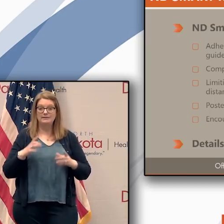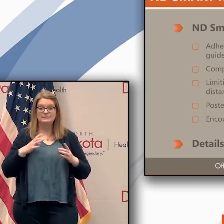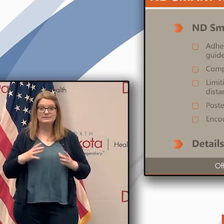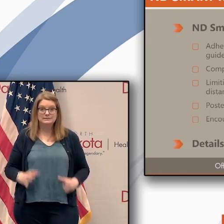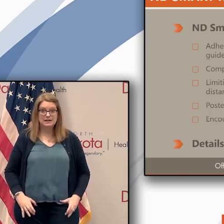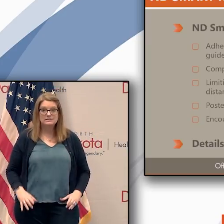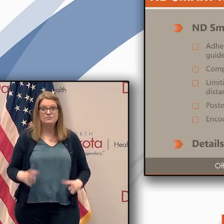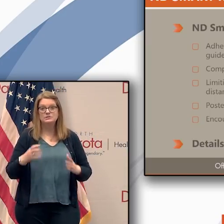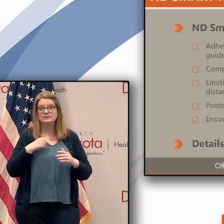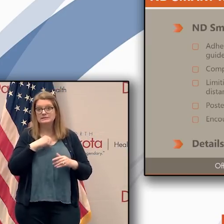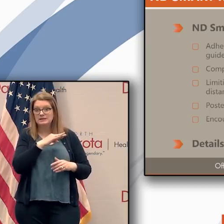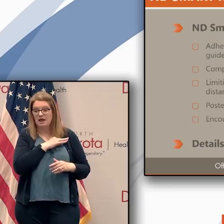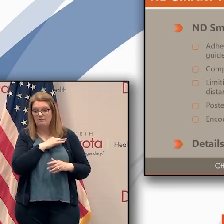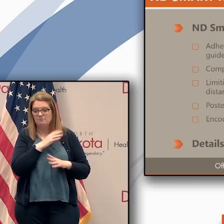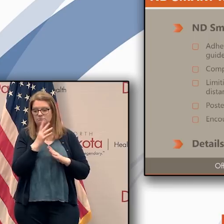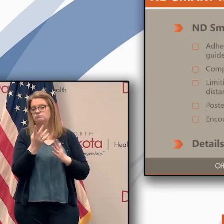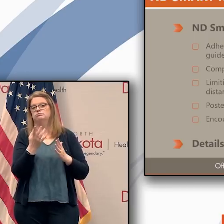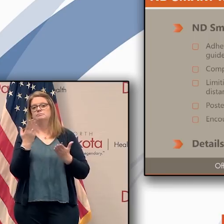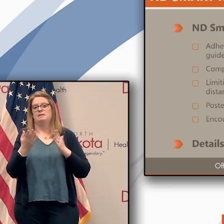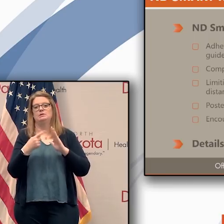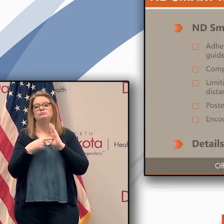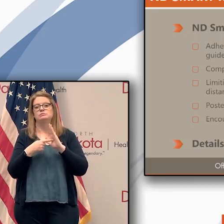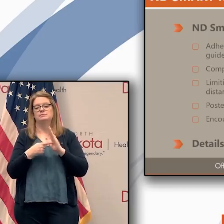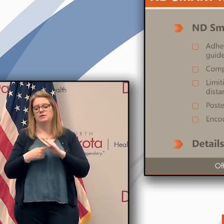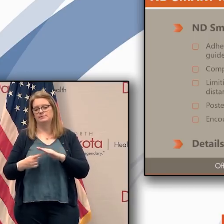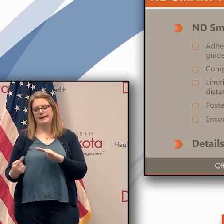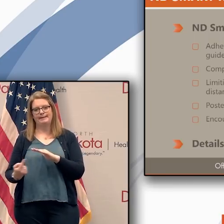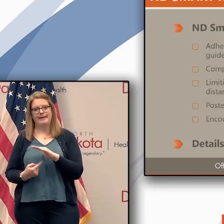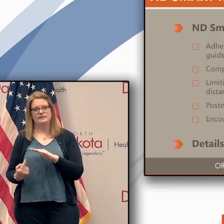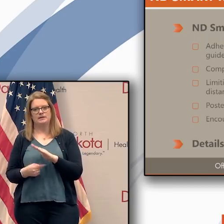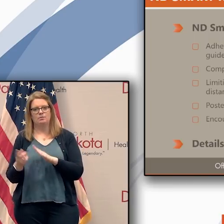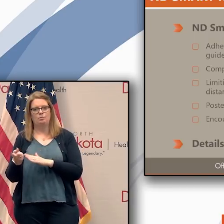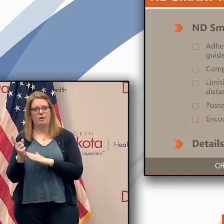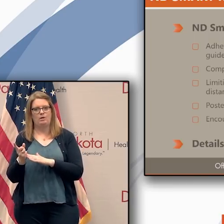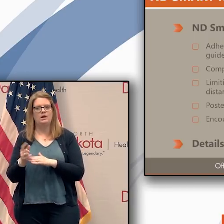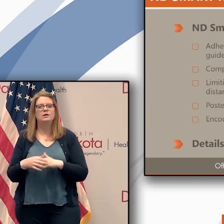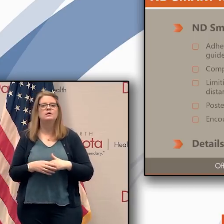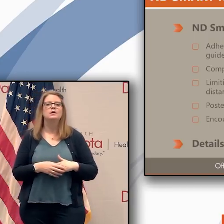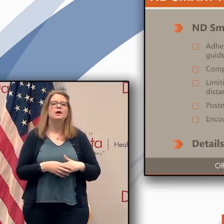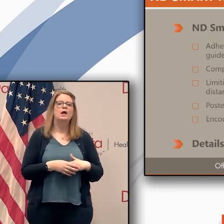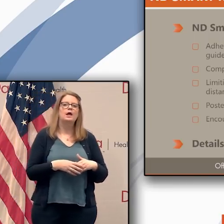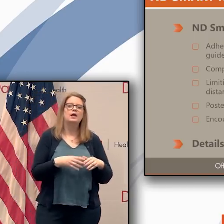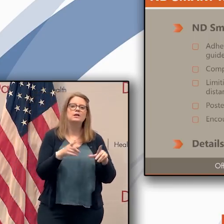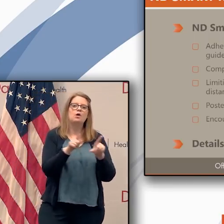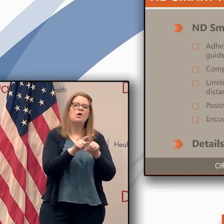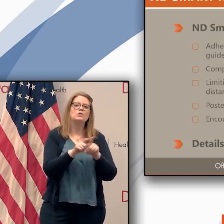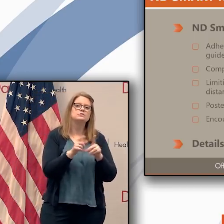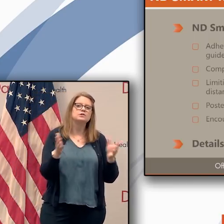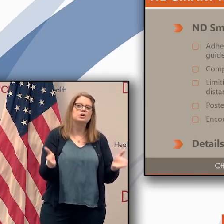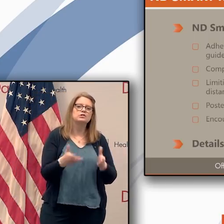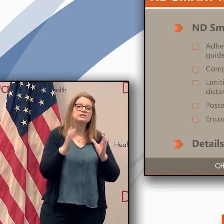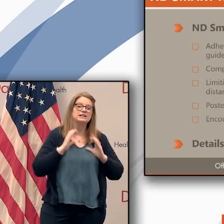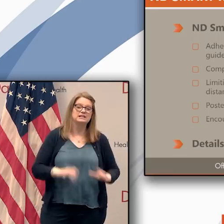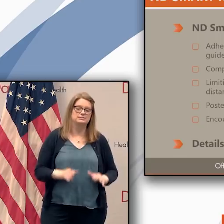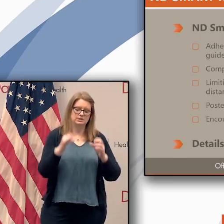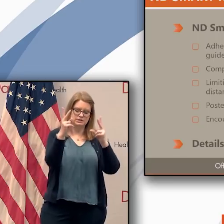customers that may be showing signs, and encouraging customers to download the Care19 app. Our